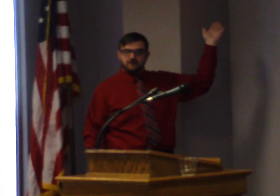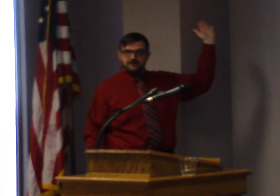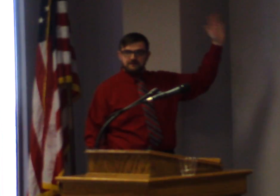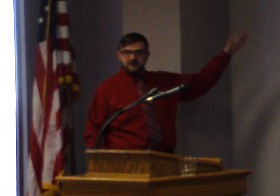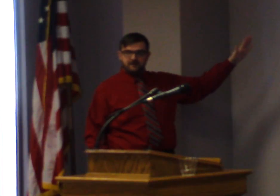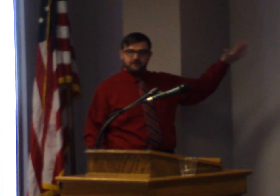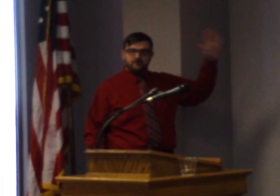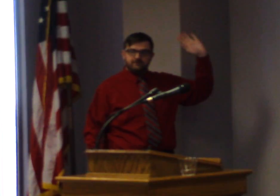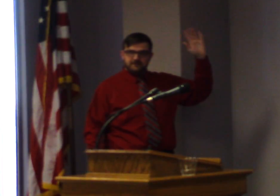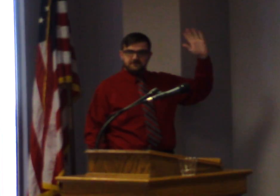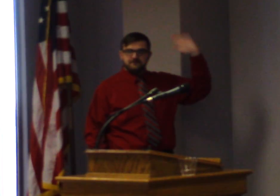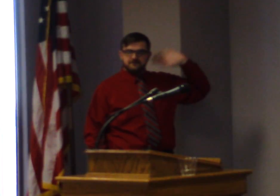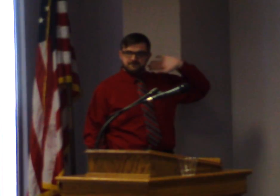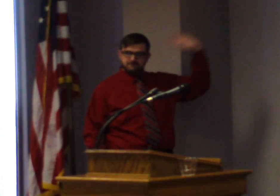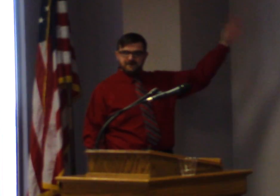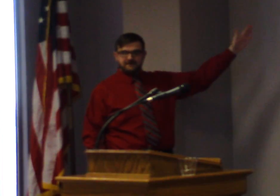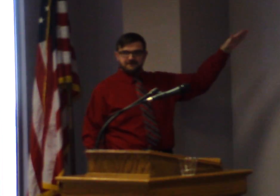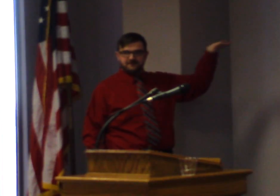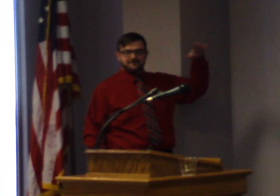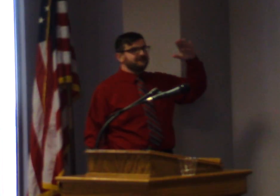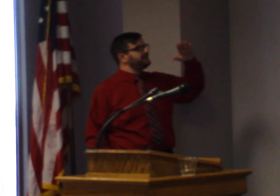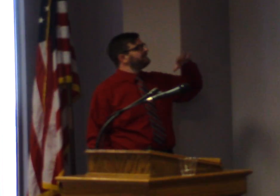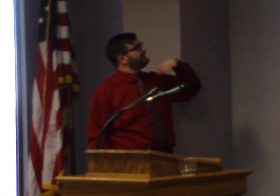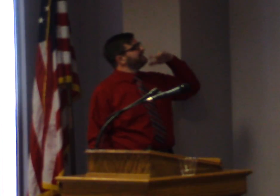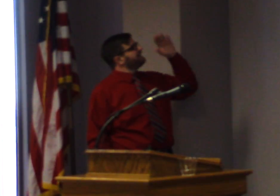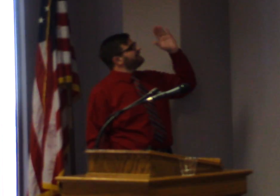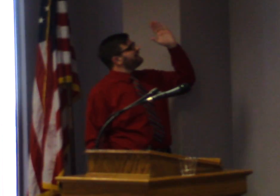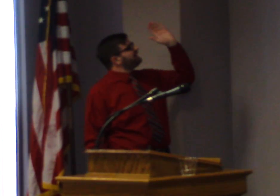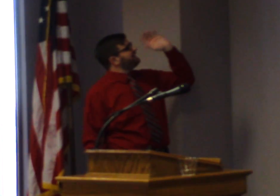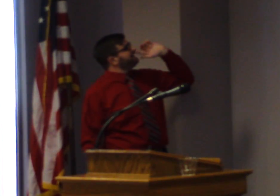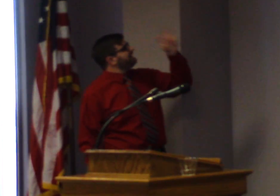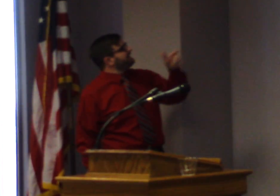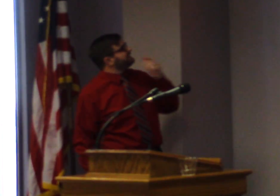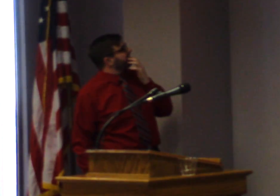already there, don't fix it, just pass it on, you know? All right, Mitz.